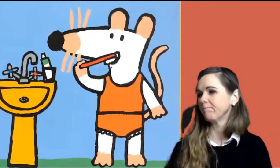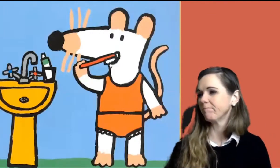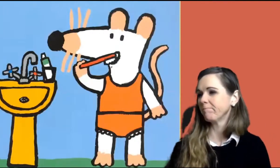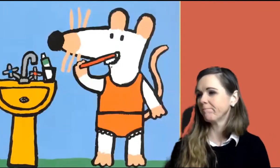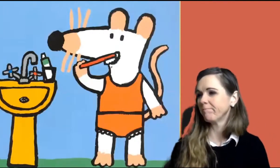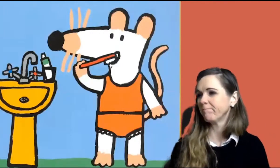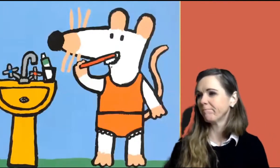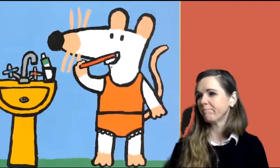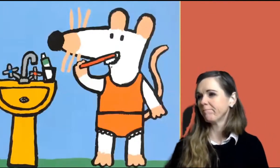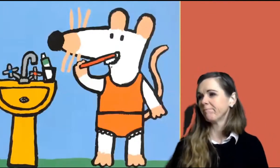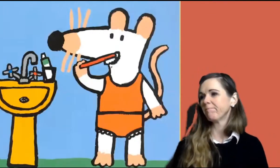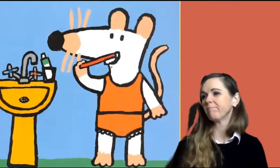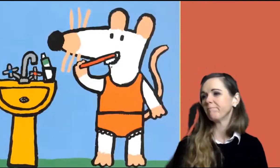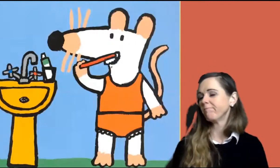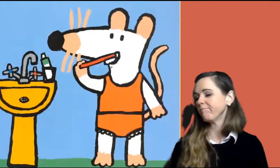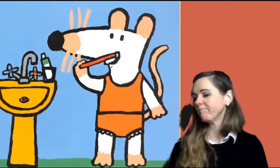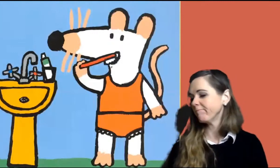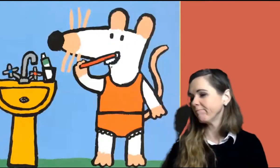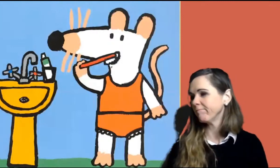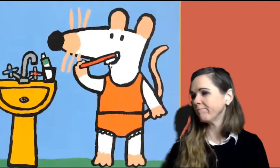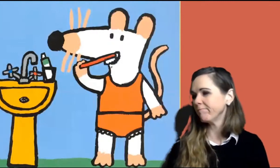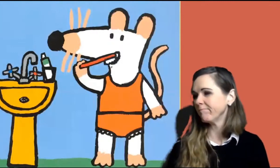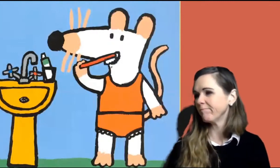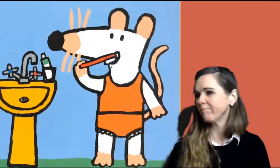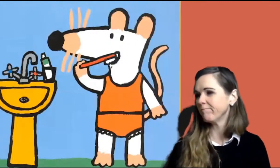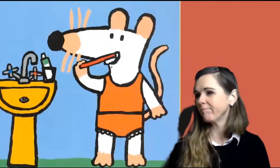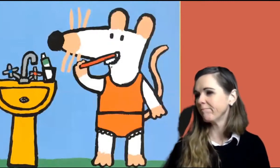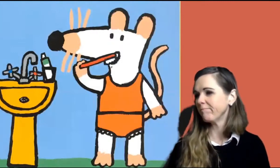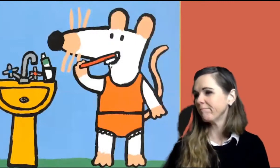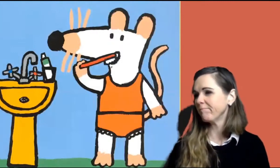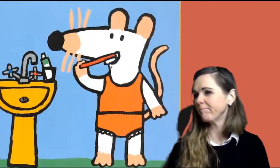Now she is all finished.